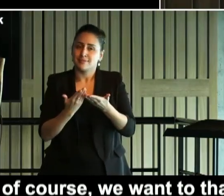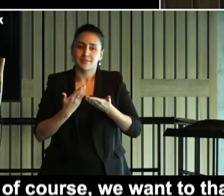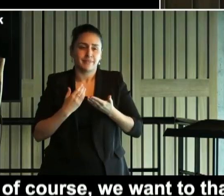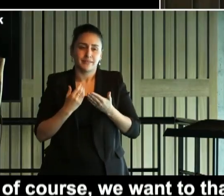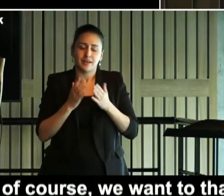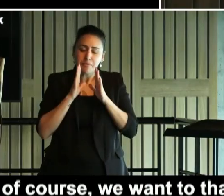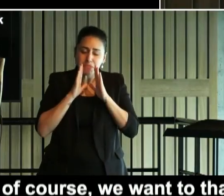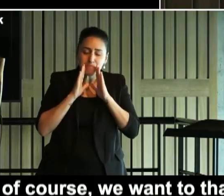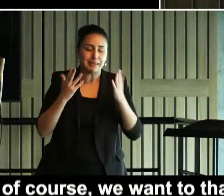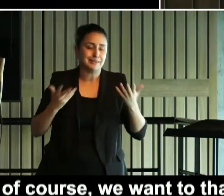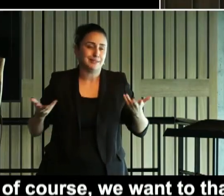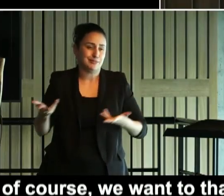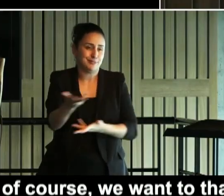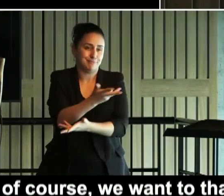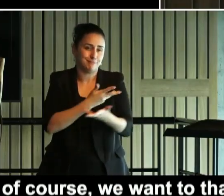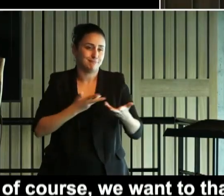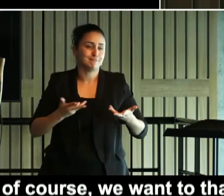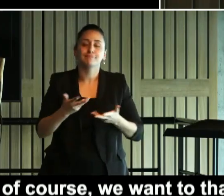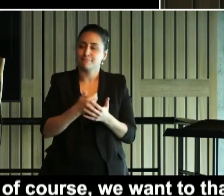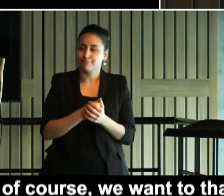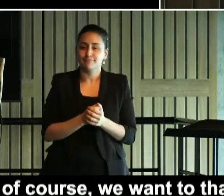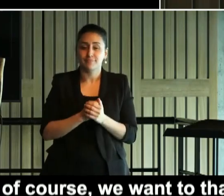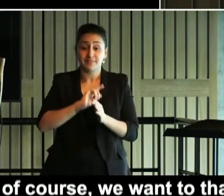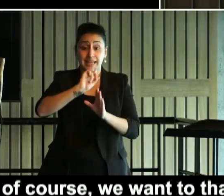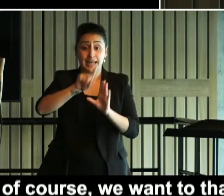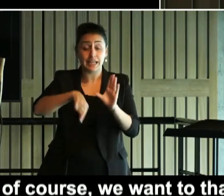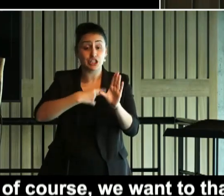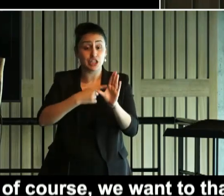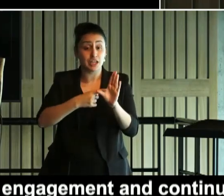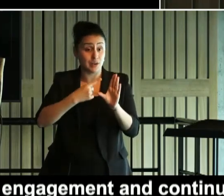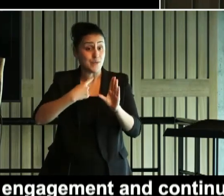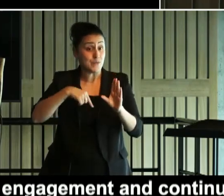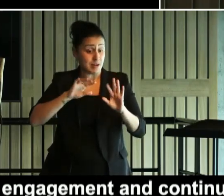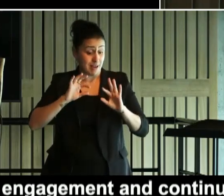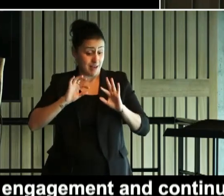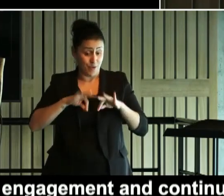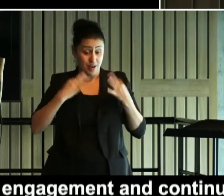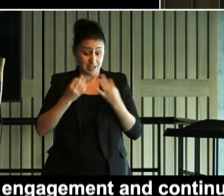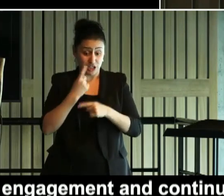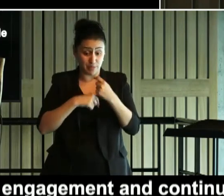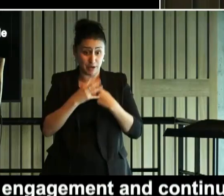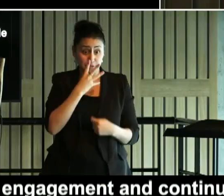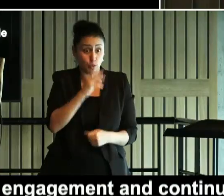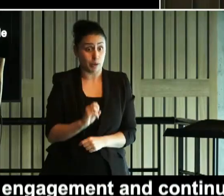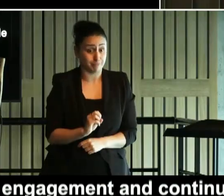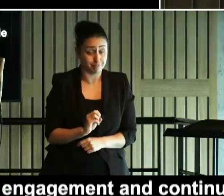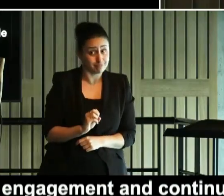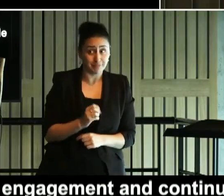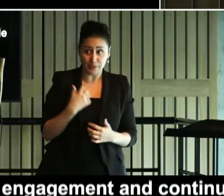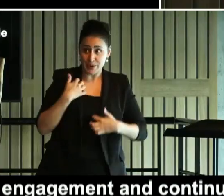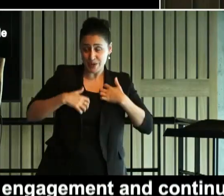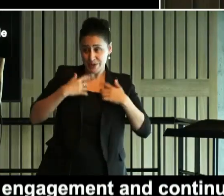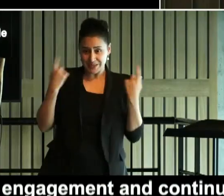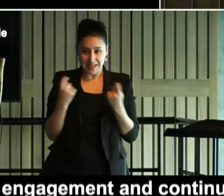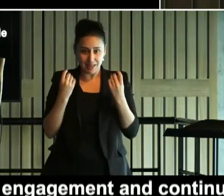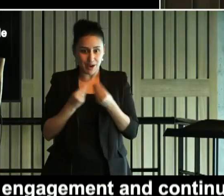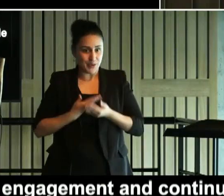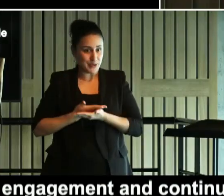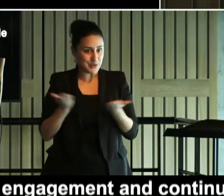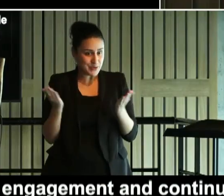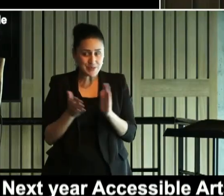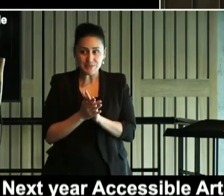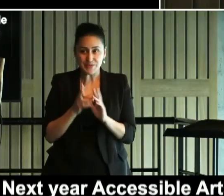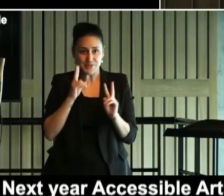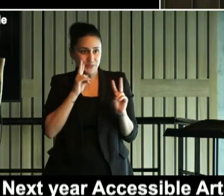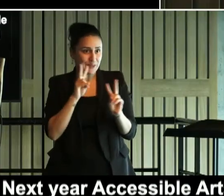terrific. Next year, Accessible Arts turns 40 and we look forward to celebrating this with you. We can't wait to see